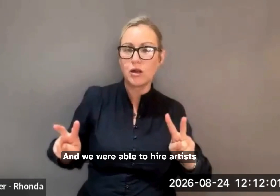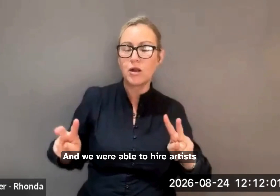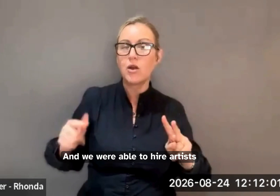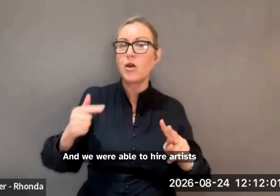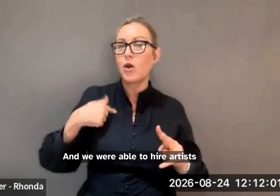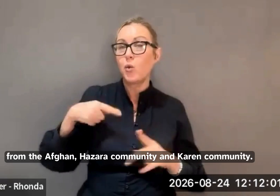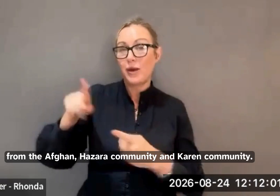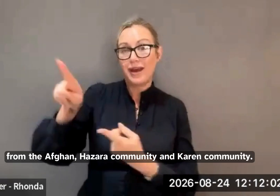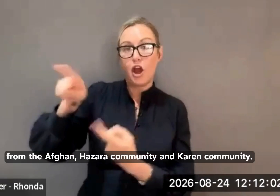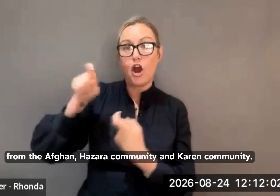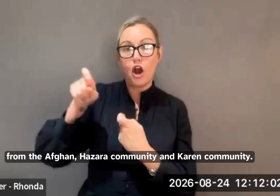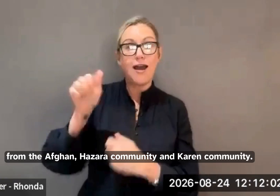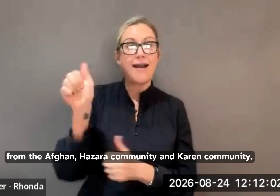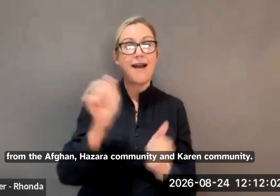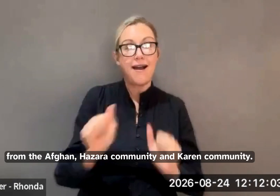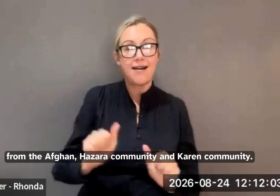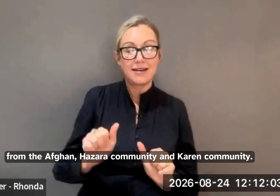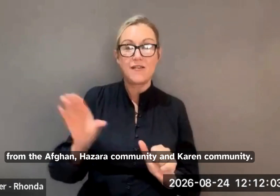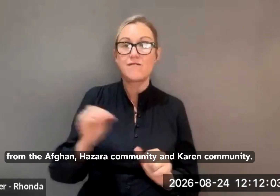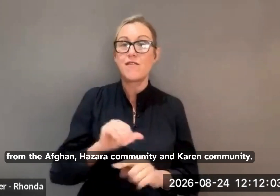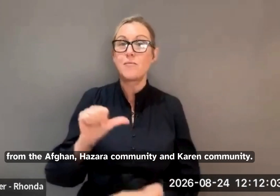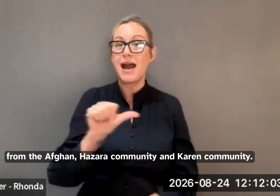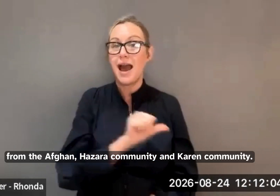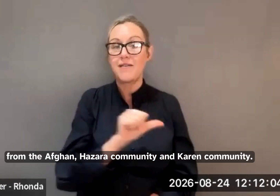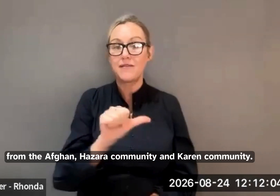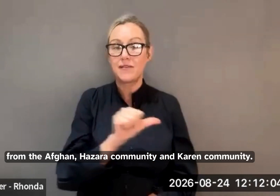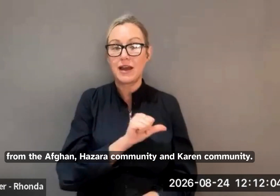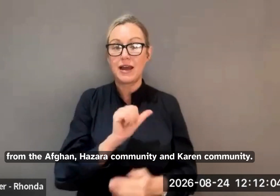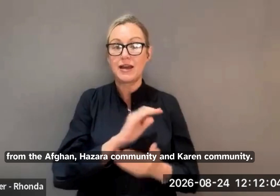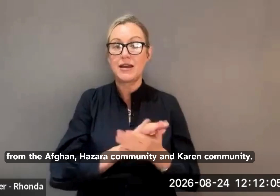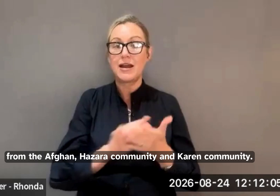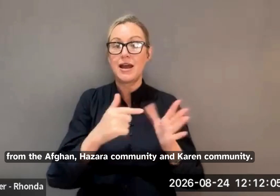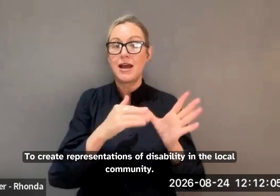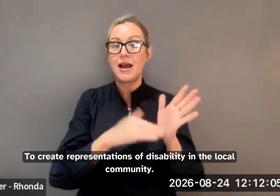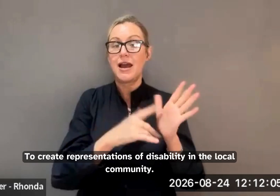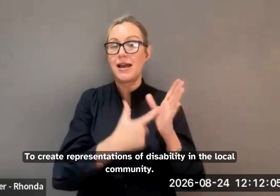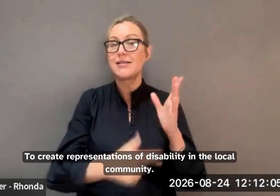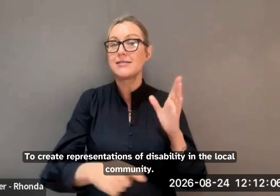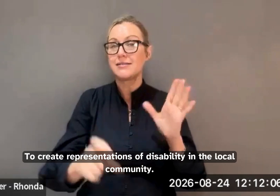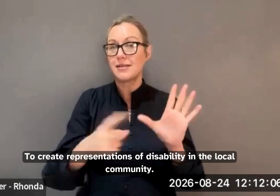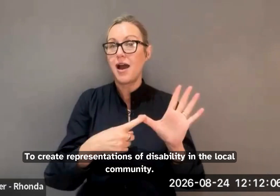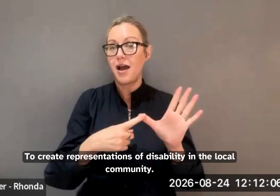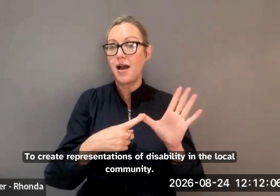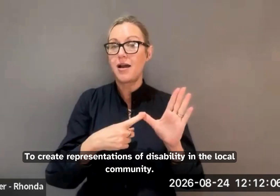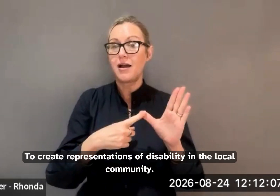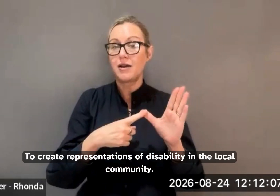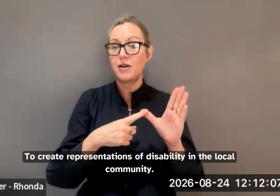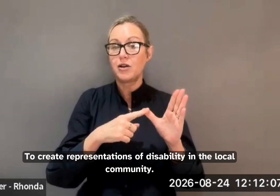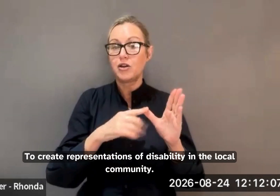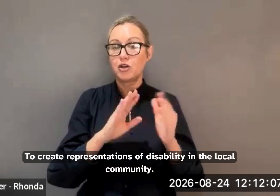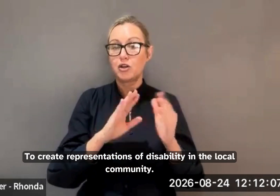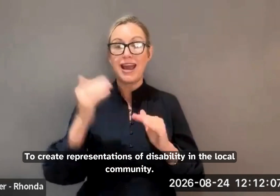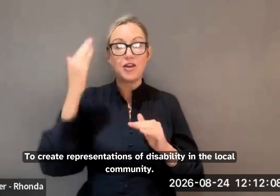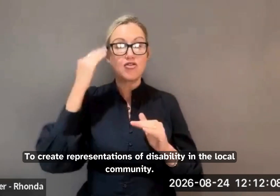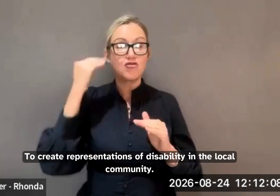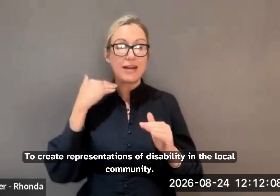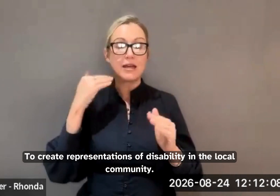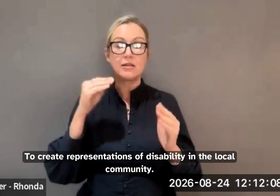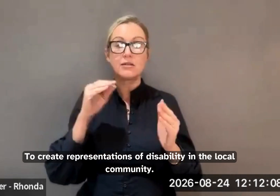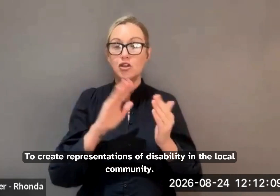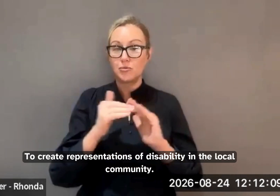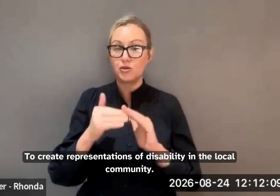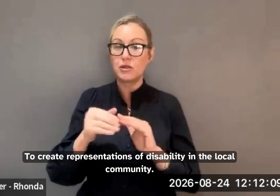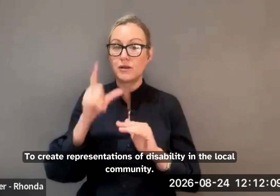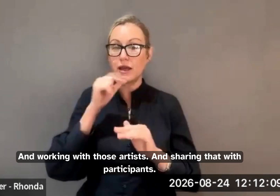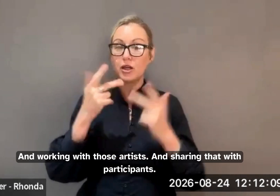hire artists from the Afghan Hazara community and Karen community to create representations of disability